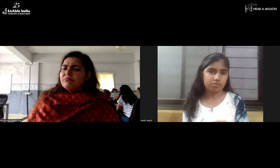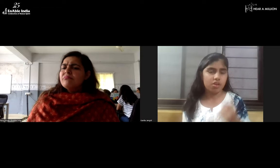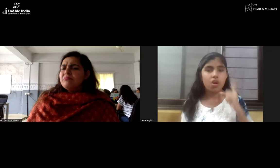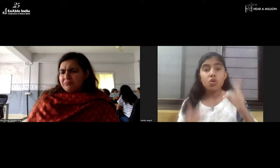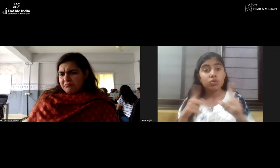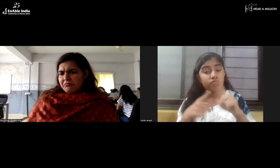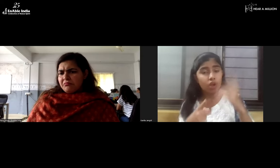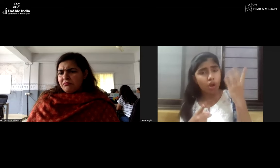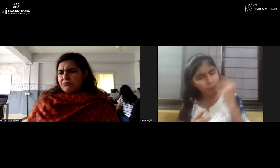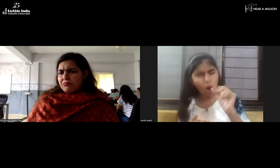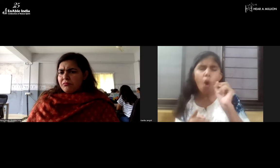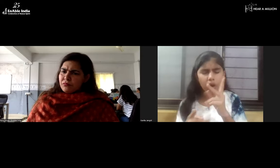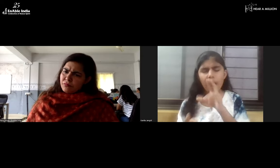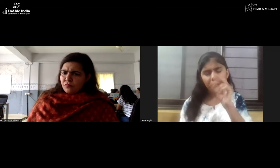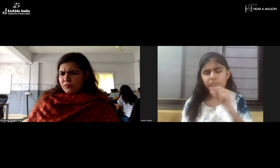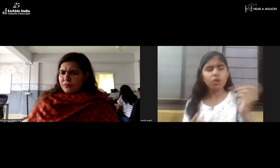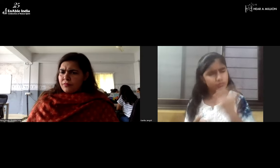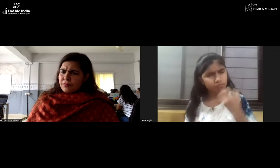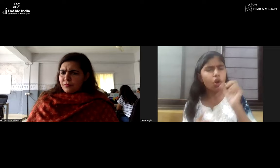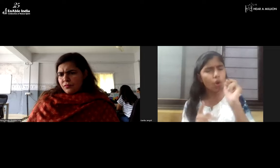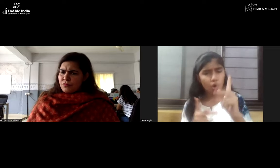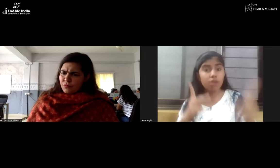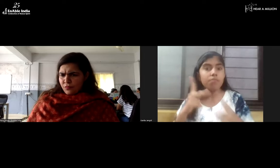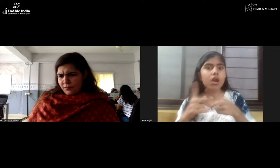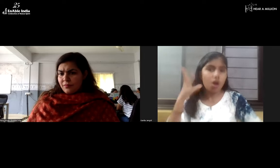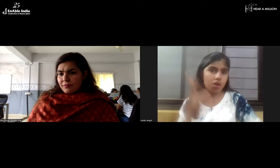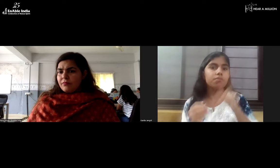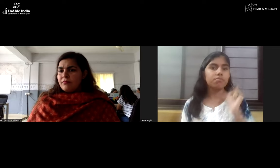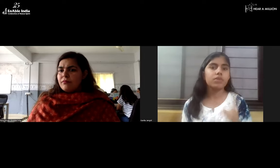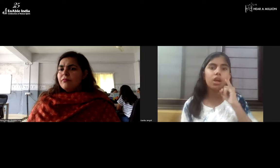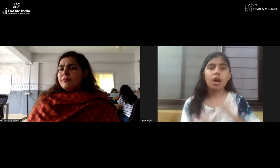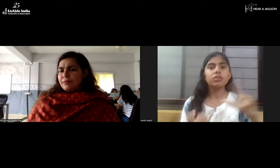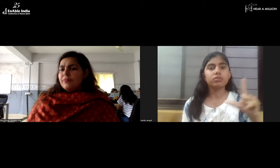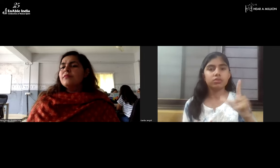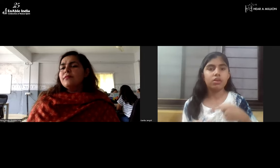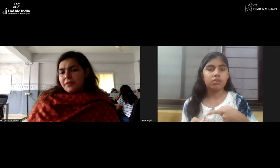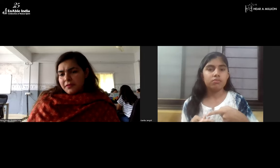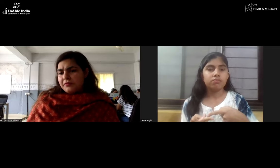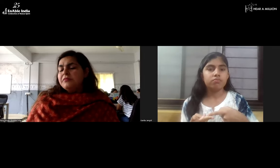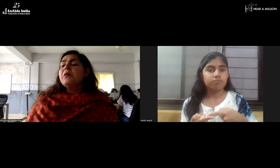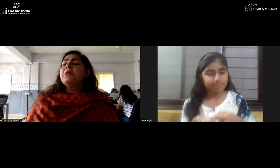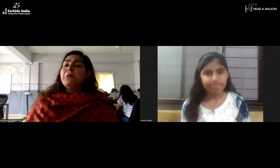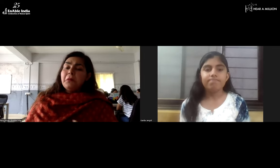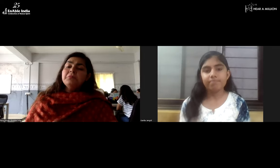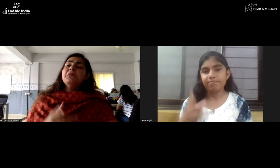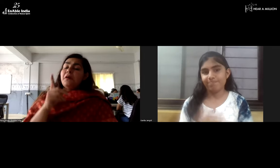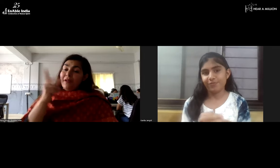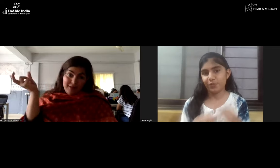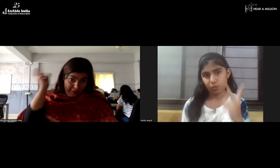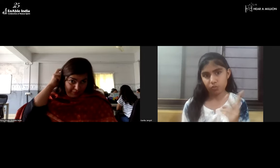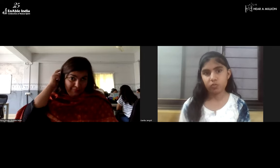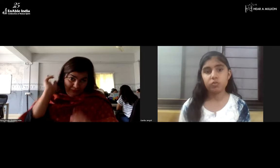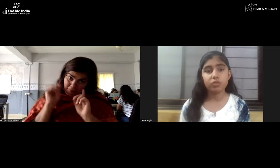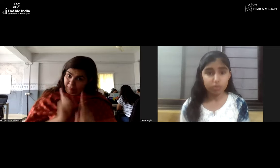Kavita Jangir. That's my sign name. I am from Rajasthan, right